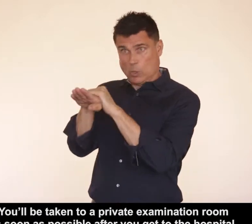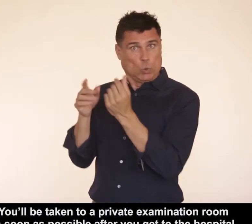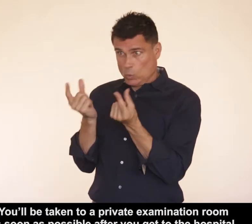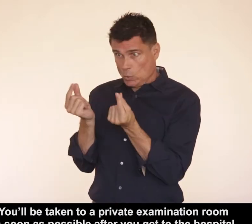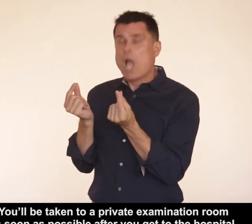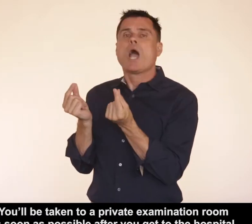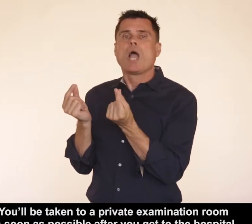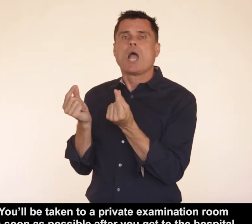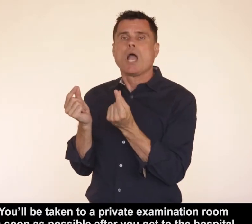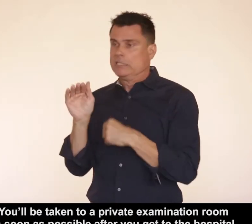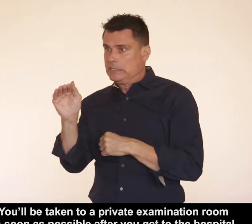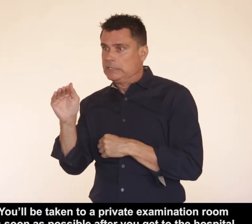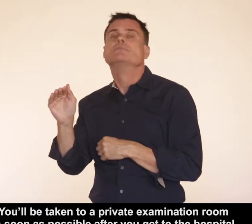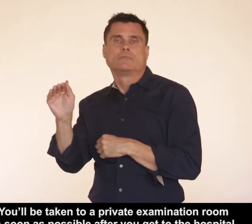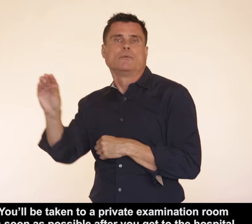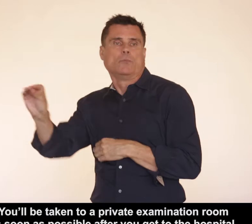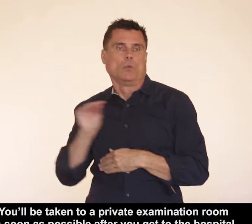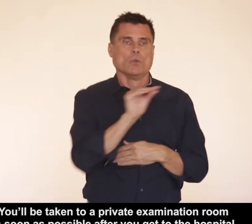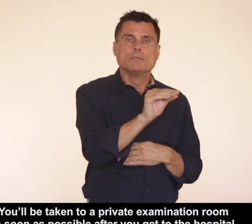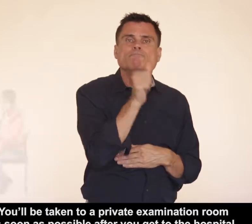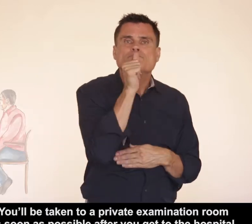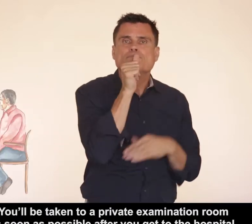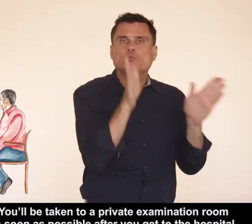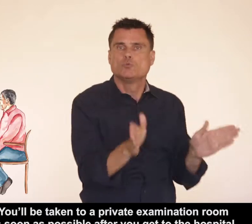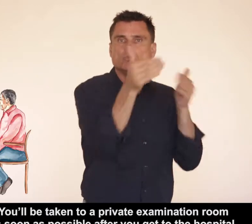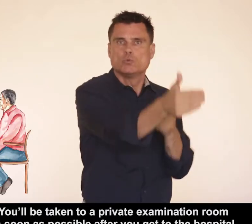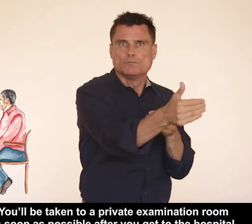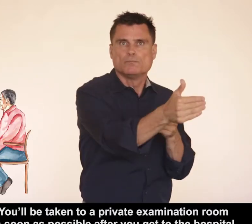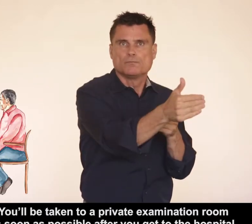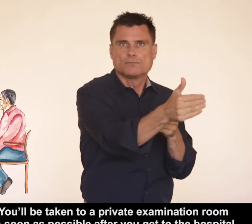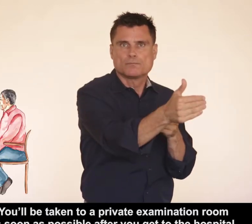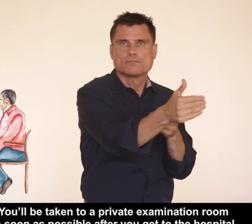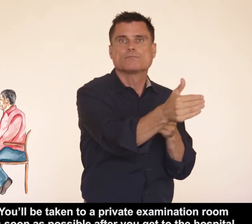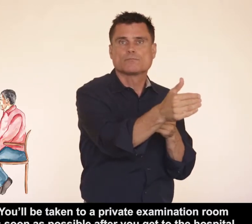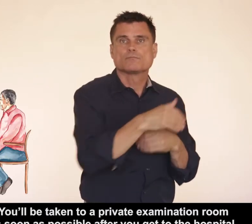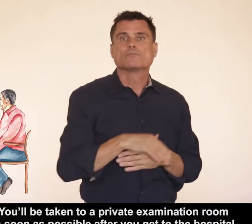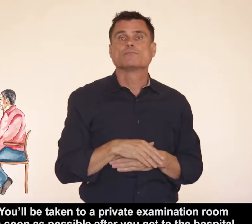You'll be taken to a private examination room as soon as possible after you get to the hospital.